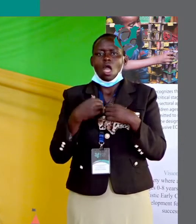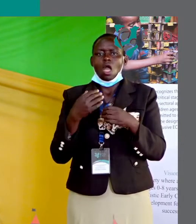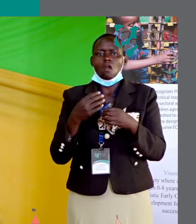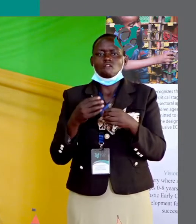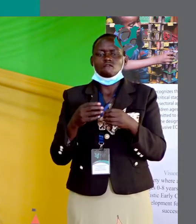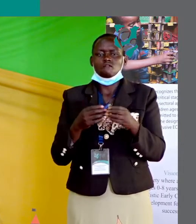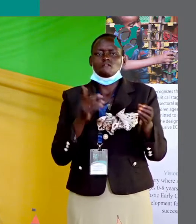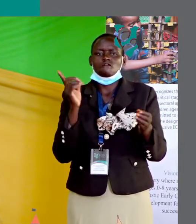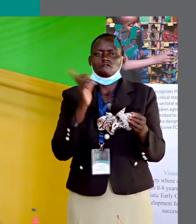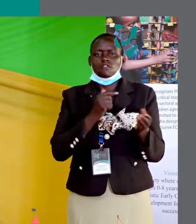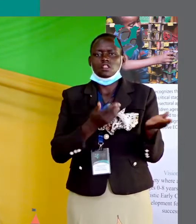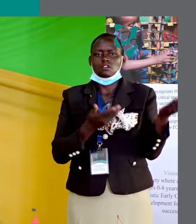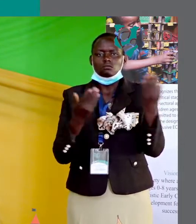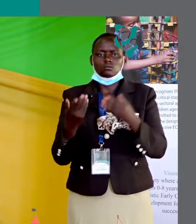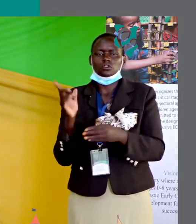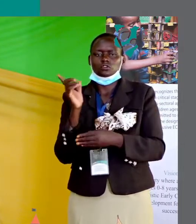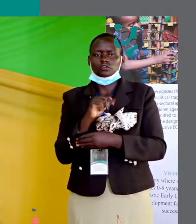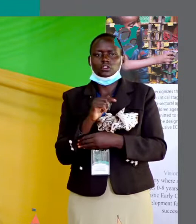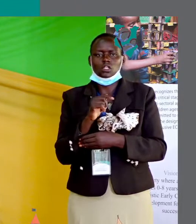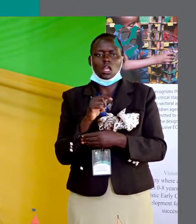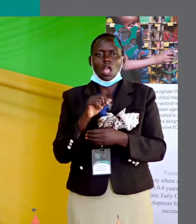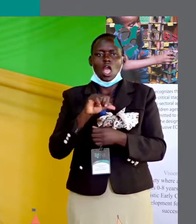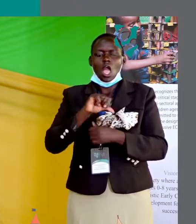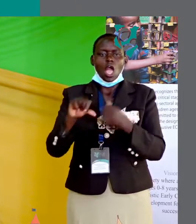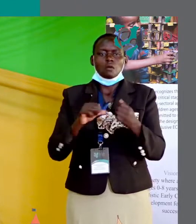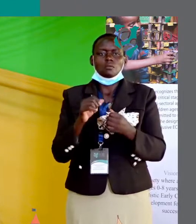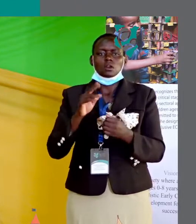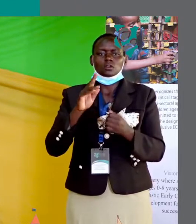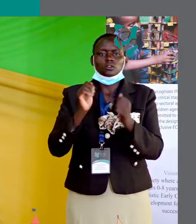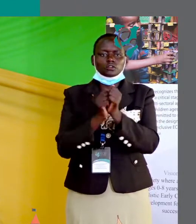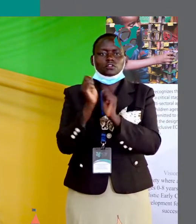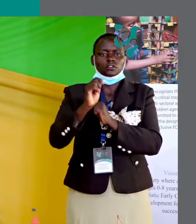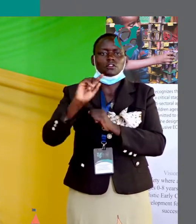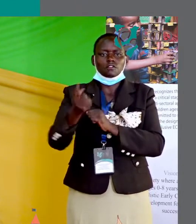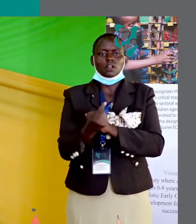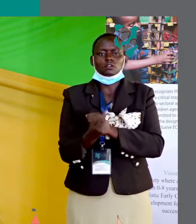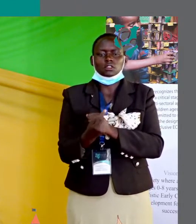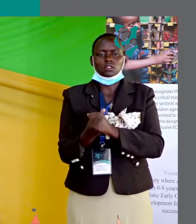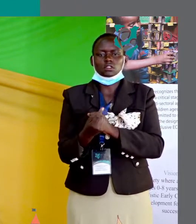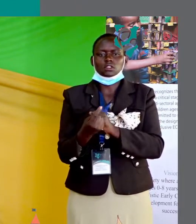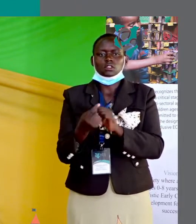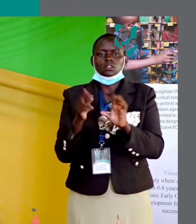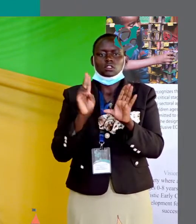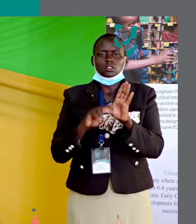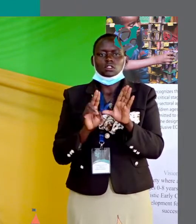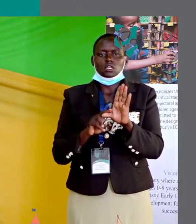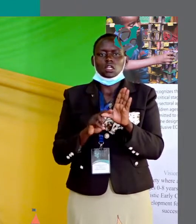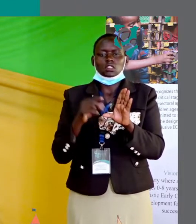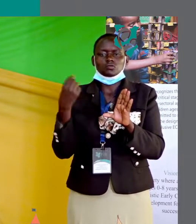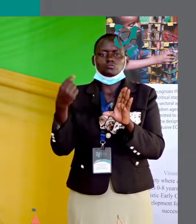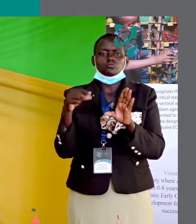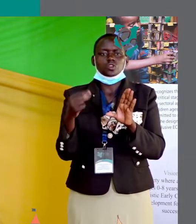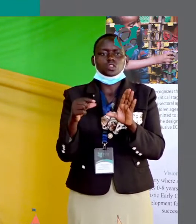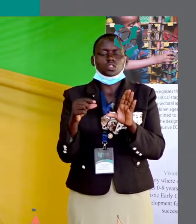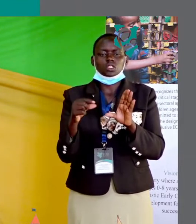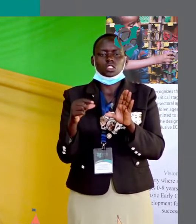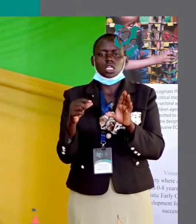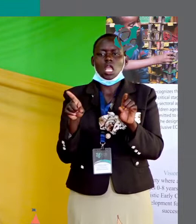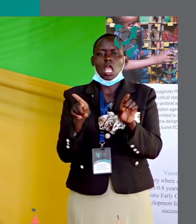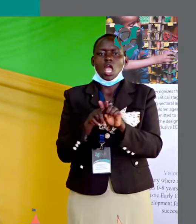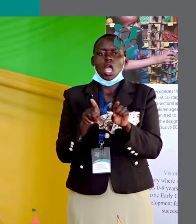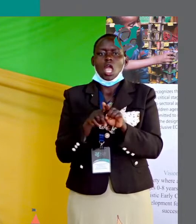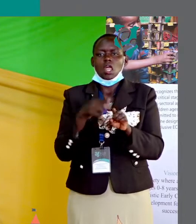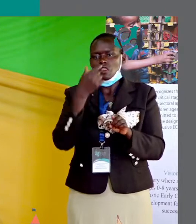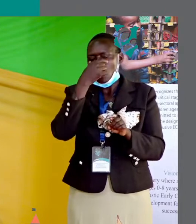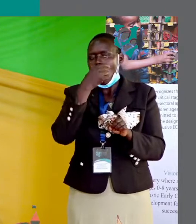delivered around 15,000 plastic chairs, which are appropriate to the age level of